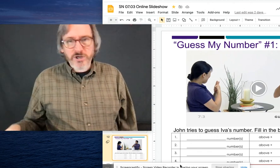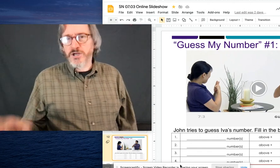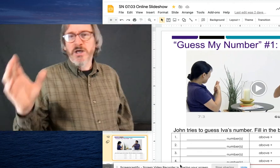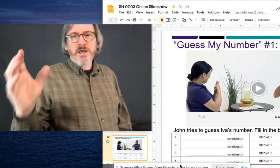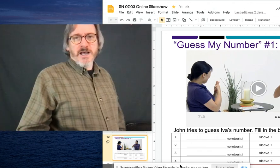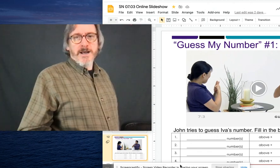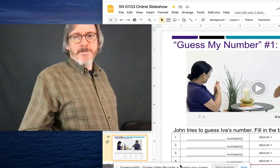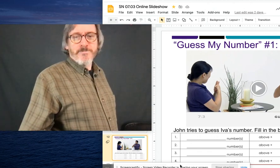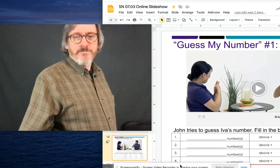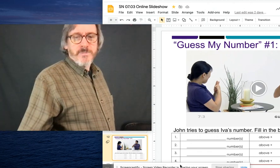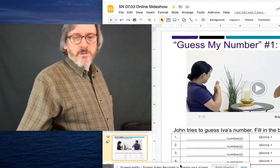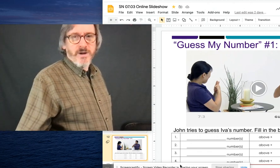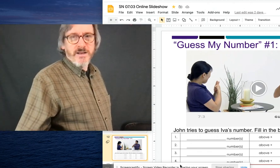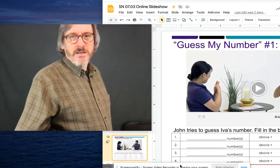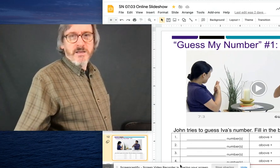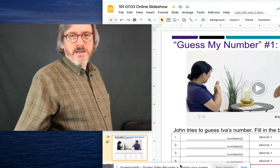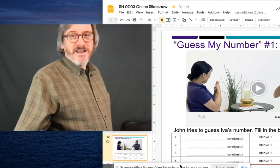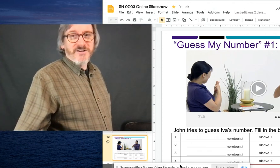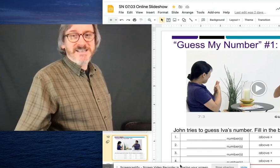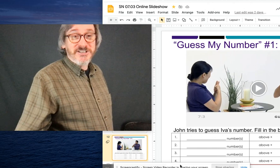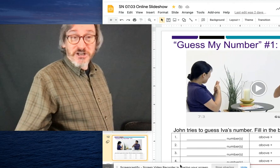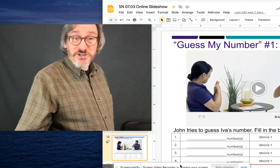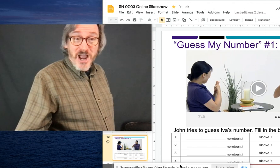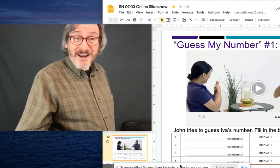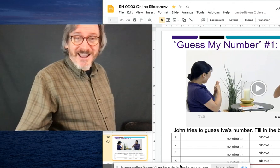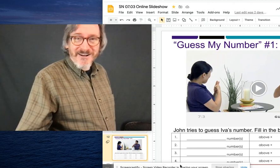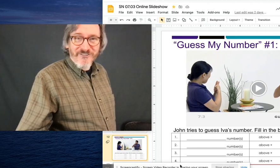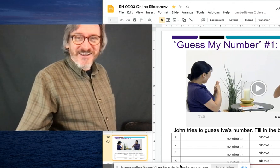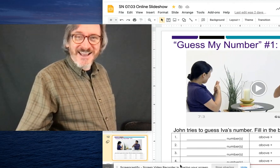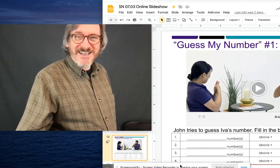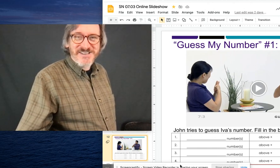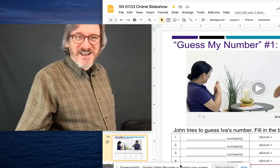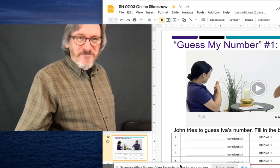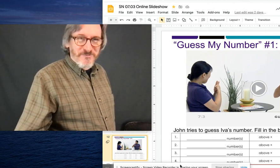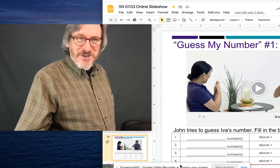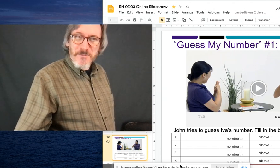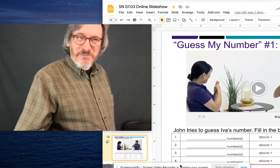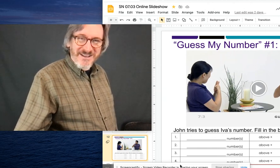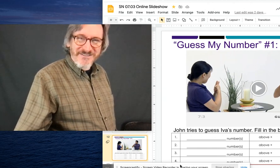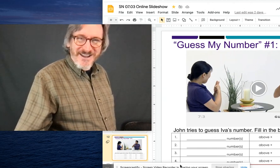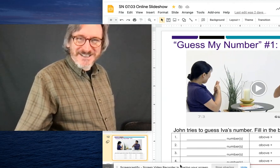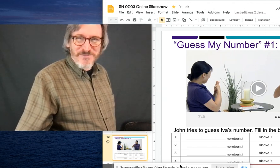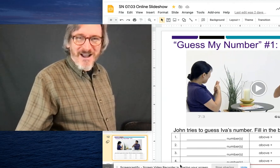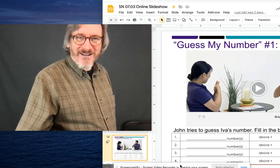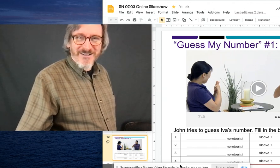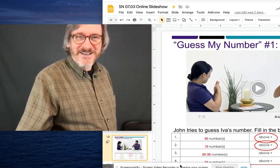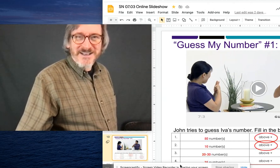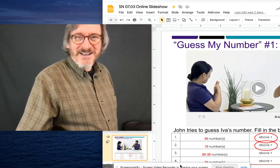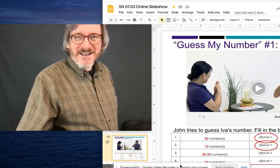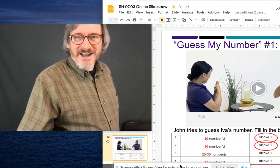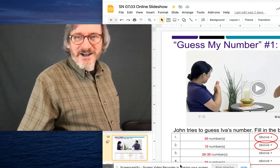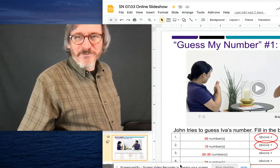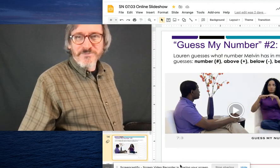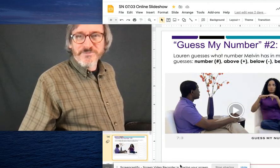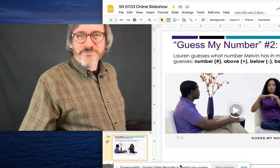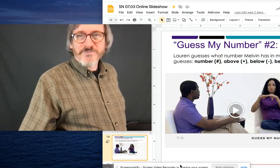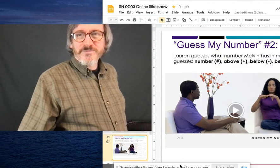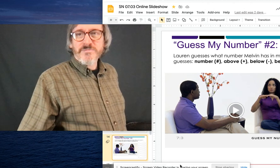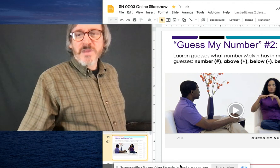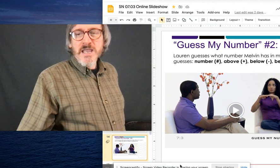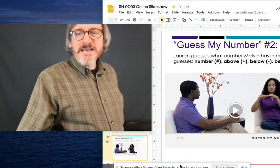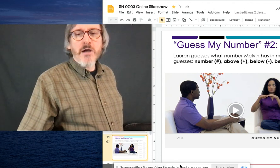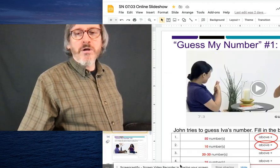much something costs or how much something should cost or how many points something's worth or how much I earned in that. This is